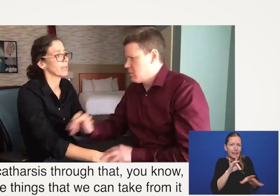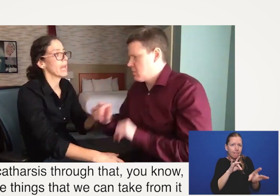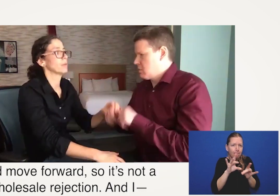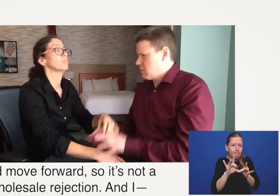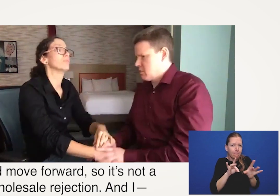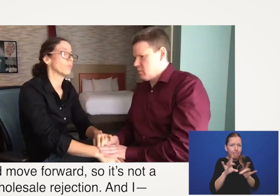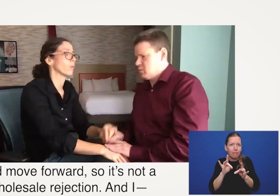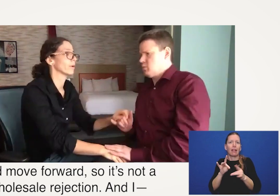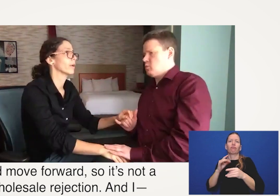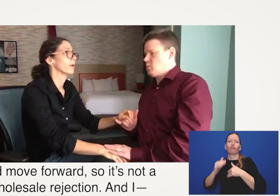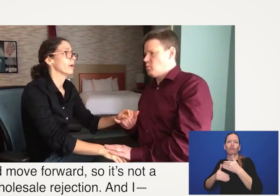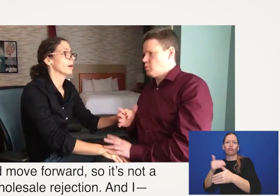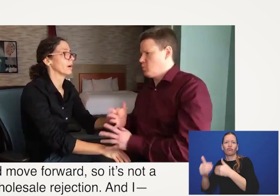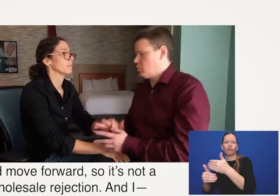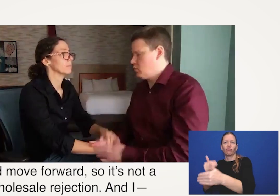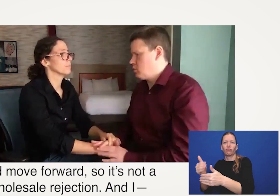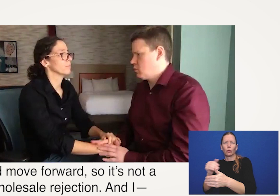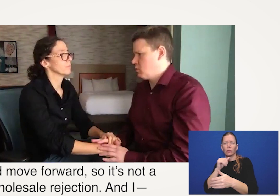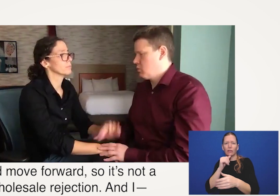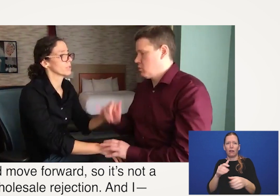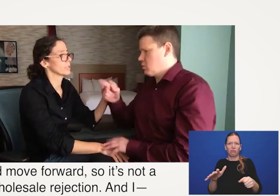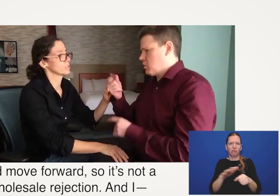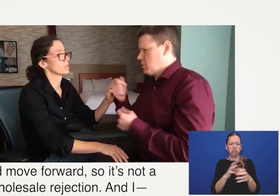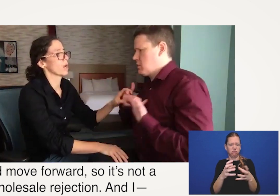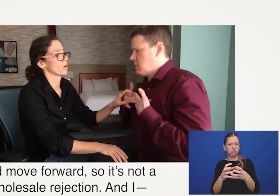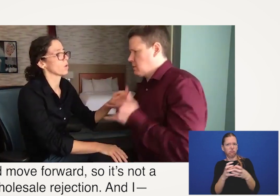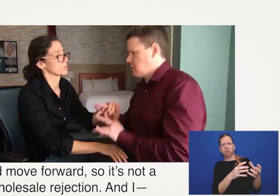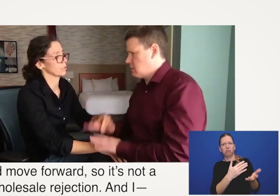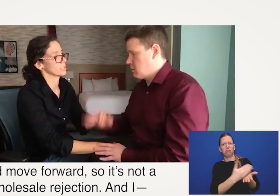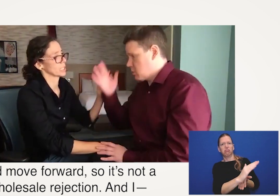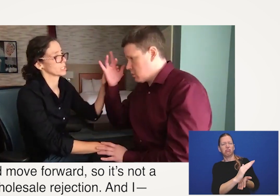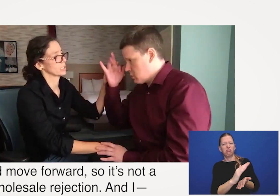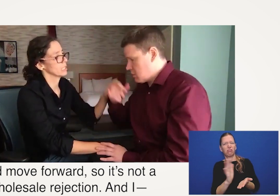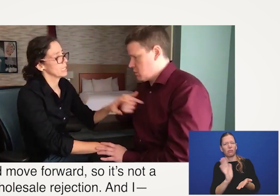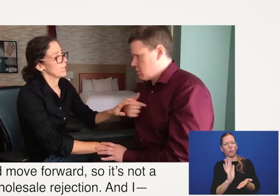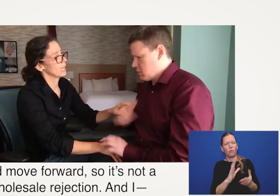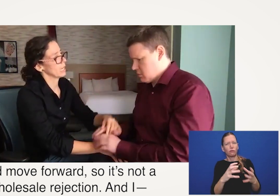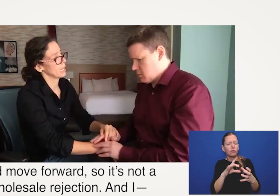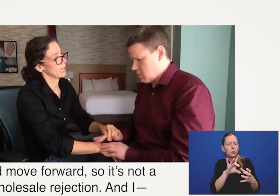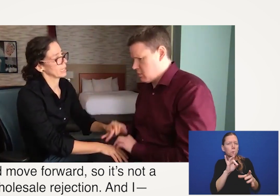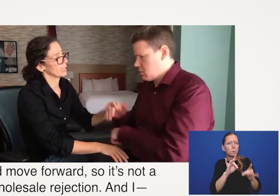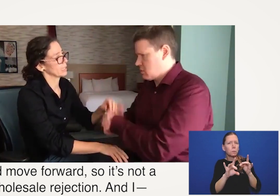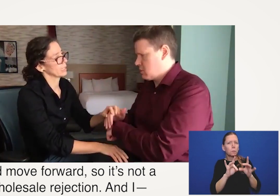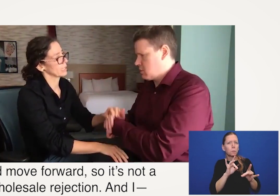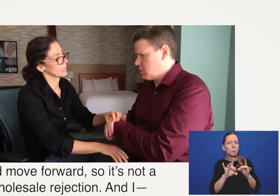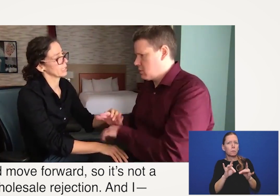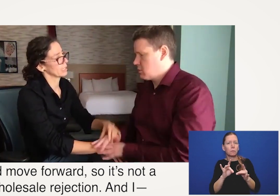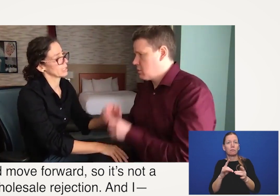it and move forward. So it's not a wholesale rejection. And